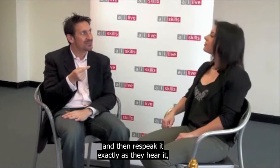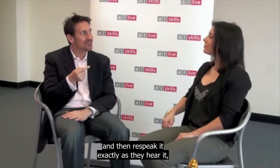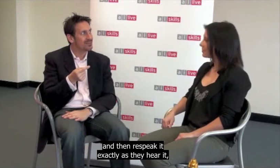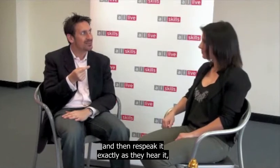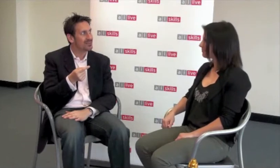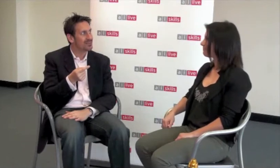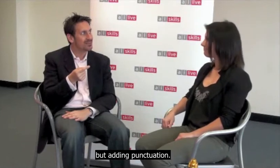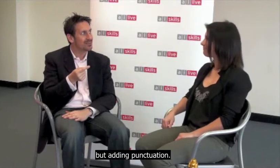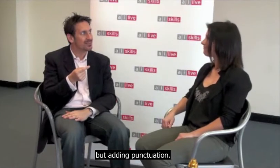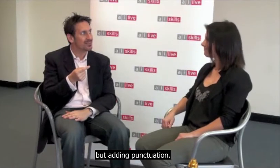but adding punctuation.